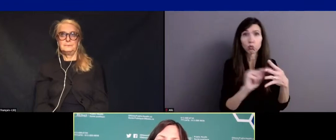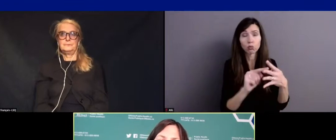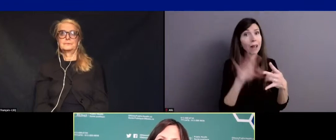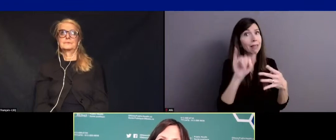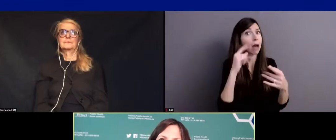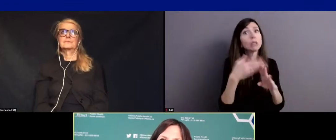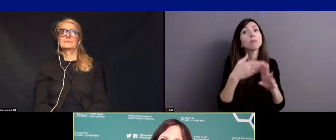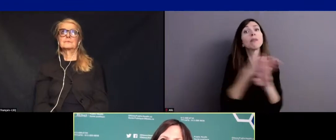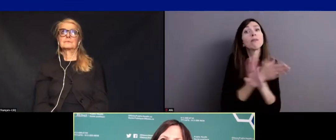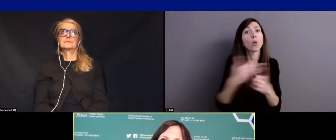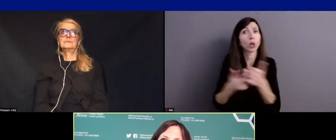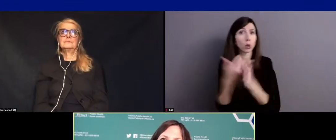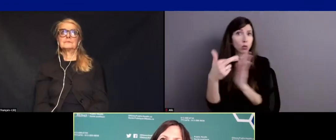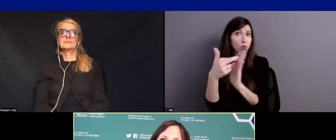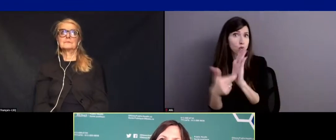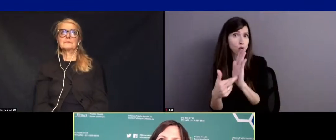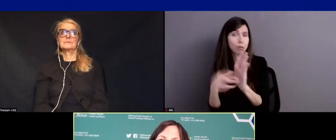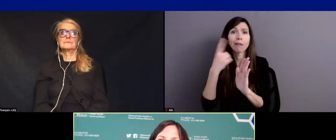So it takes some time to,